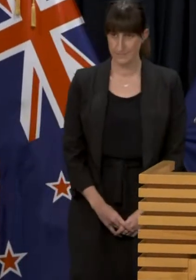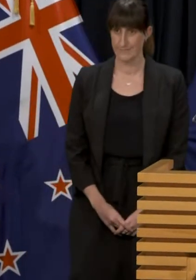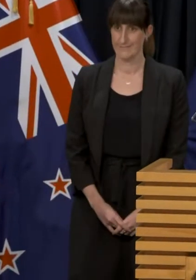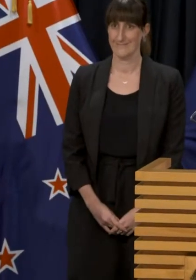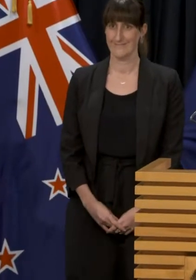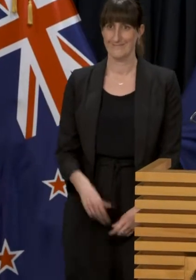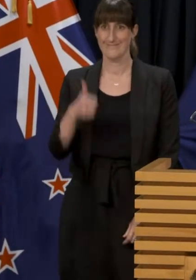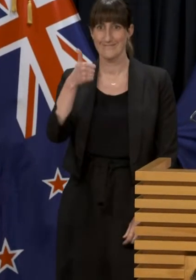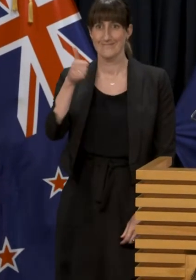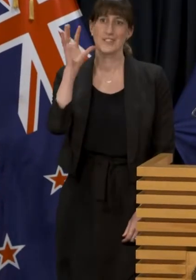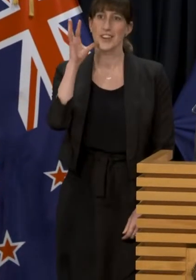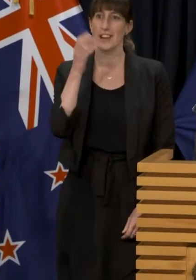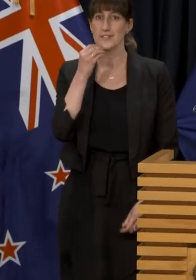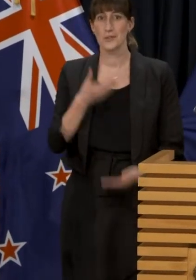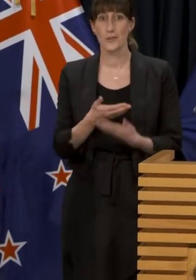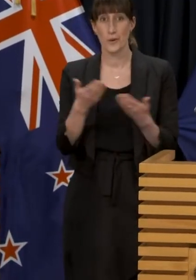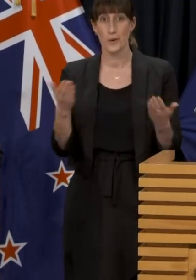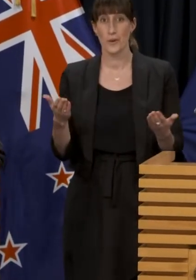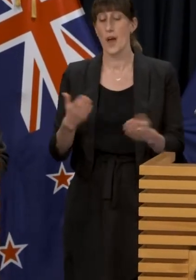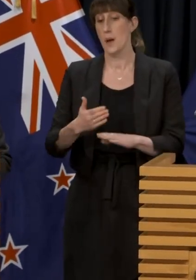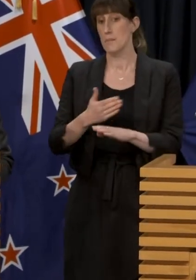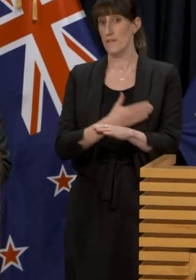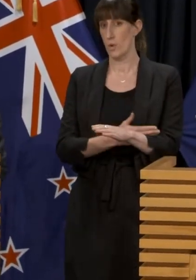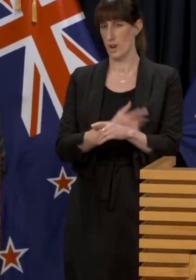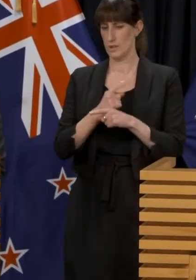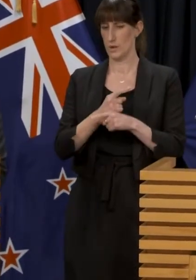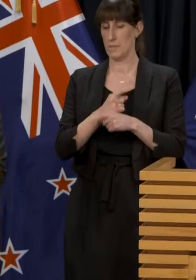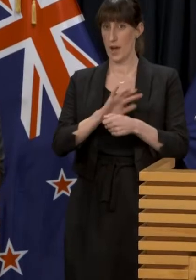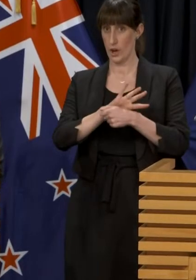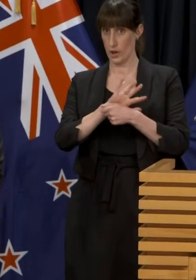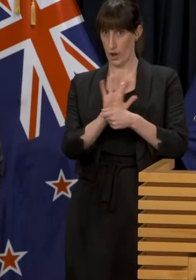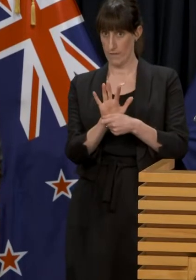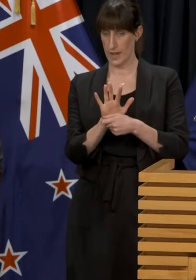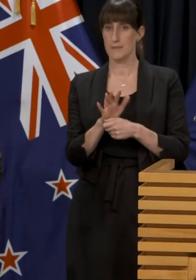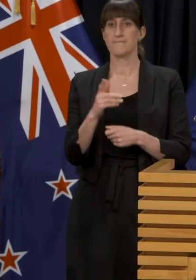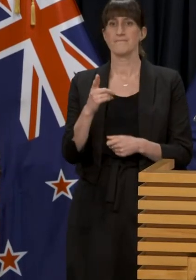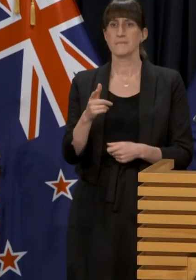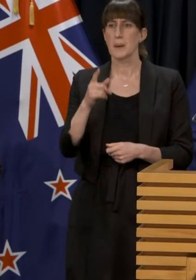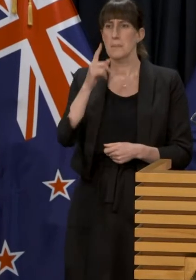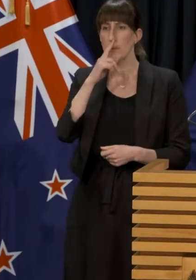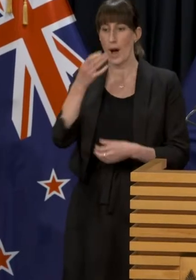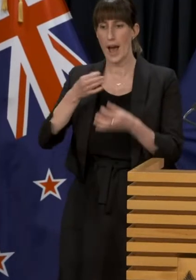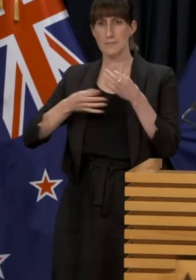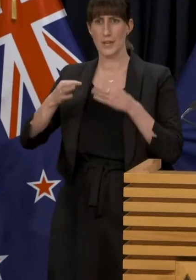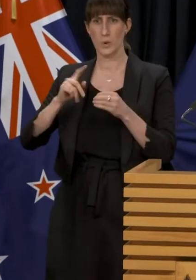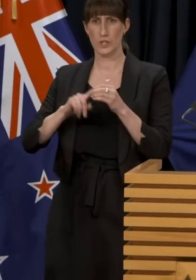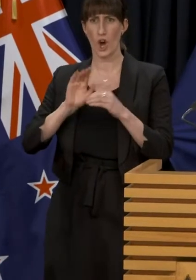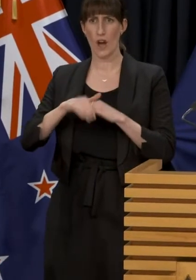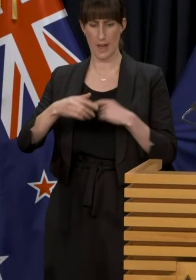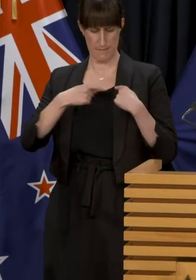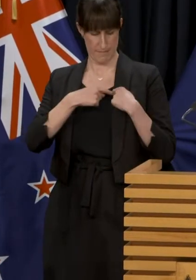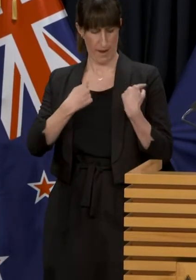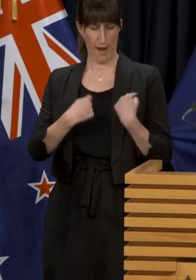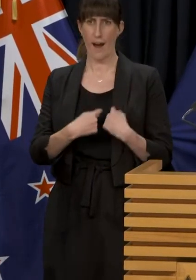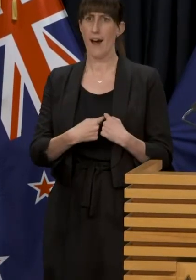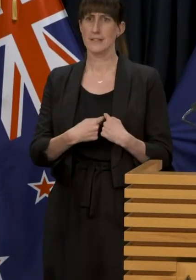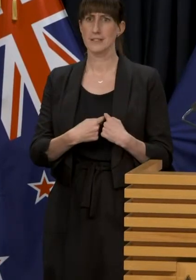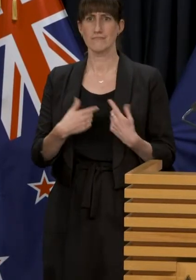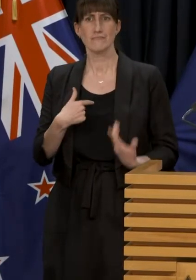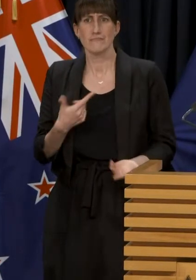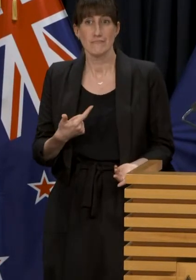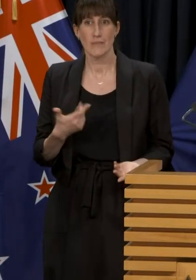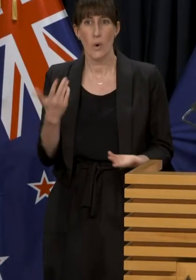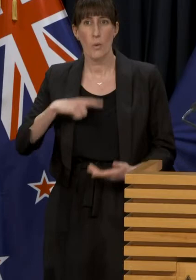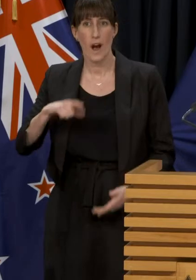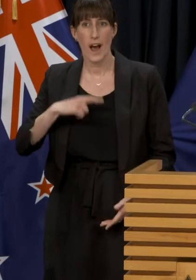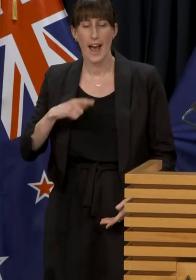Good afternoon, everybody. Before I get into today's COVID briefing, I have had a few questions about the heart that I'm wearing today. So the Heart Foundation